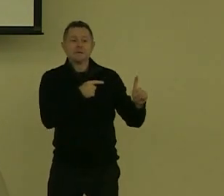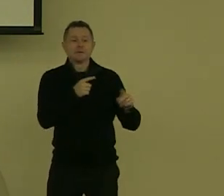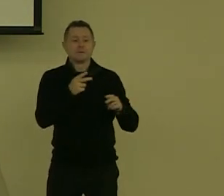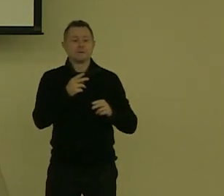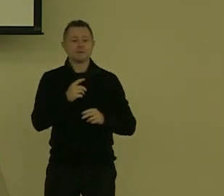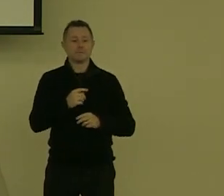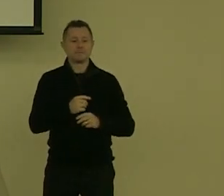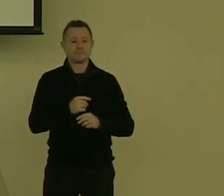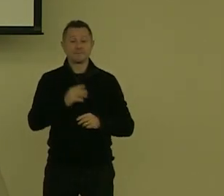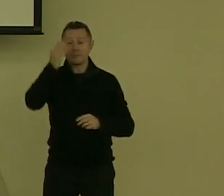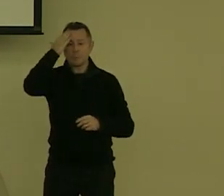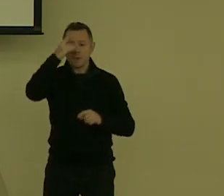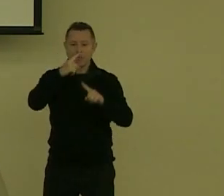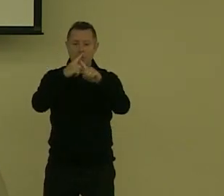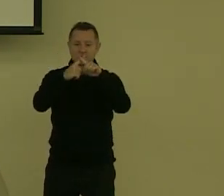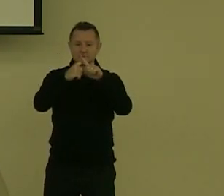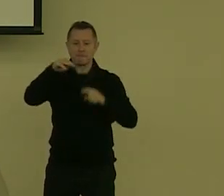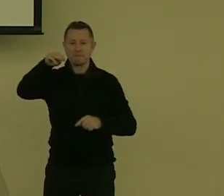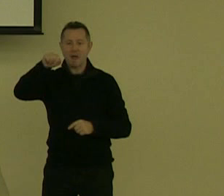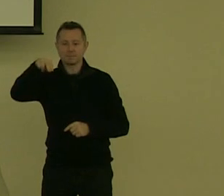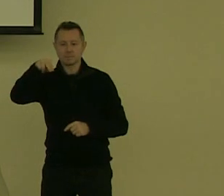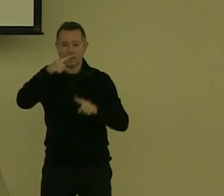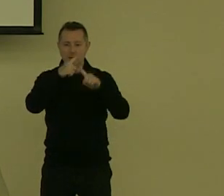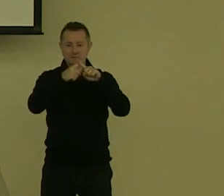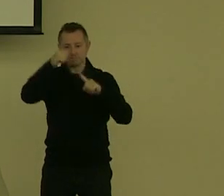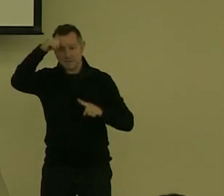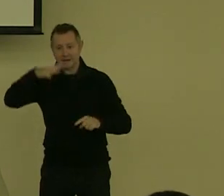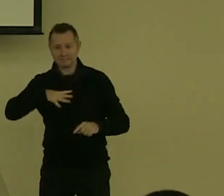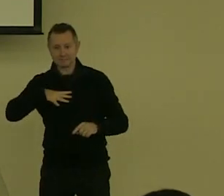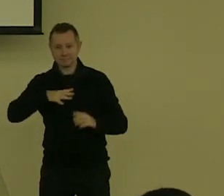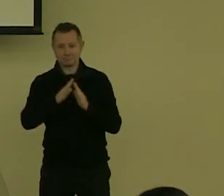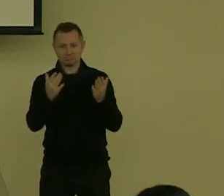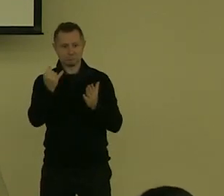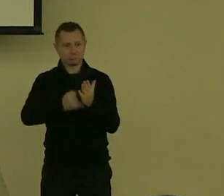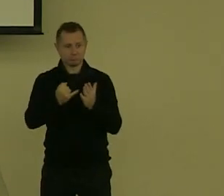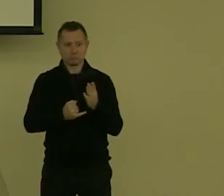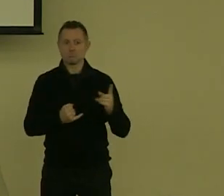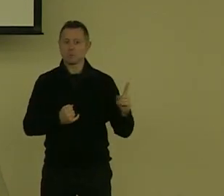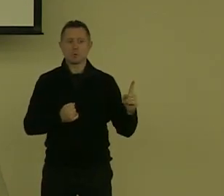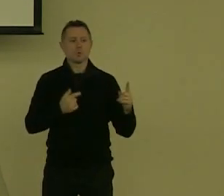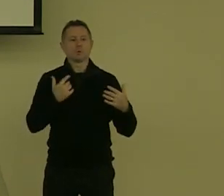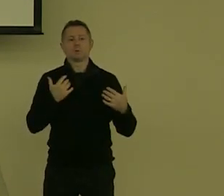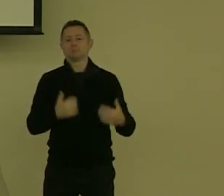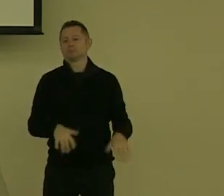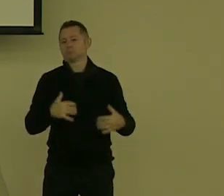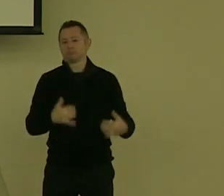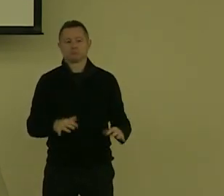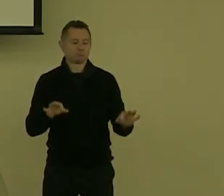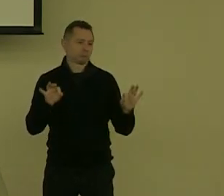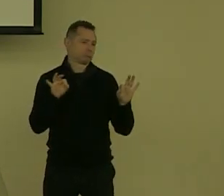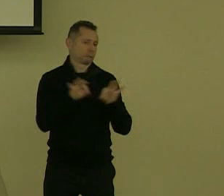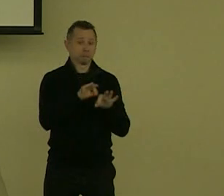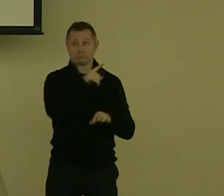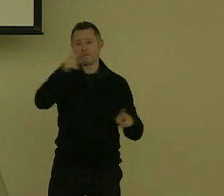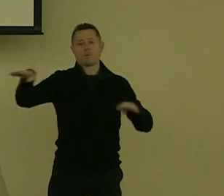years. This may be obscure to some of you, but it feels worth calling out. Yeah, 17